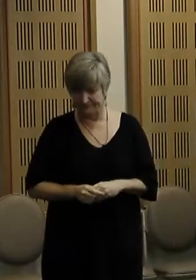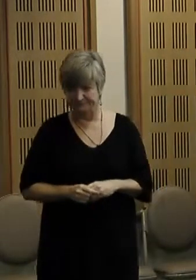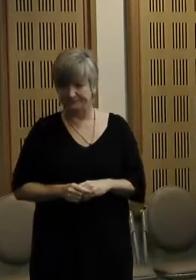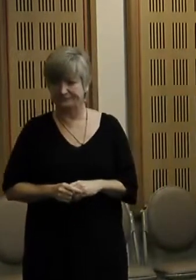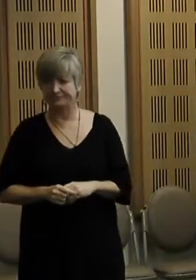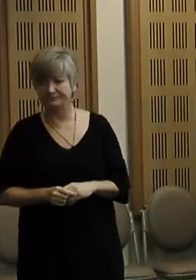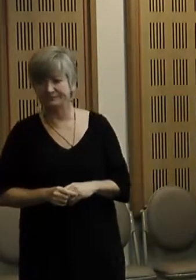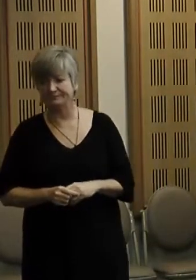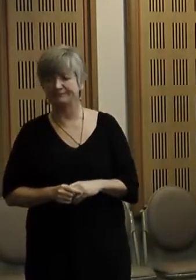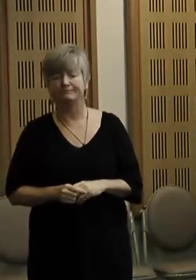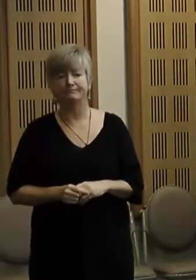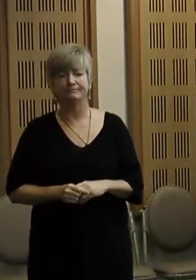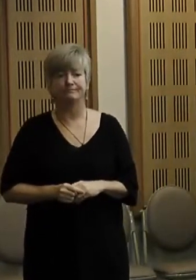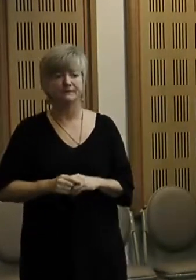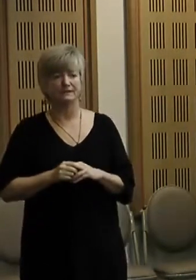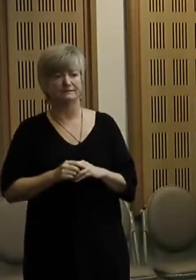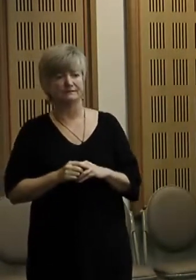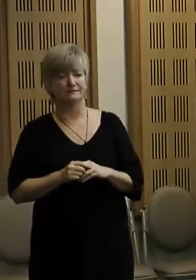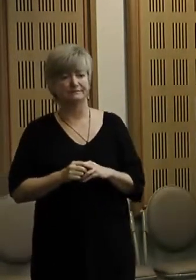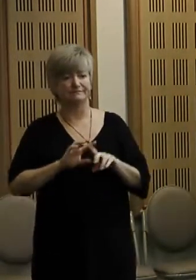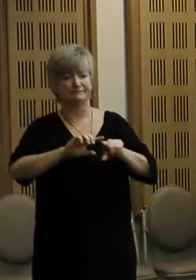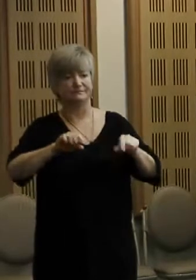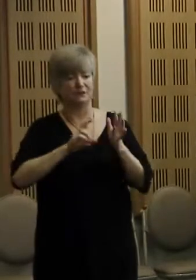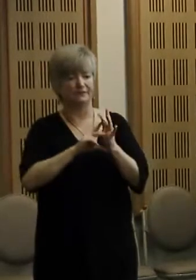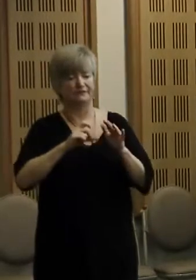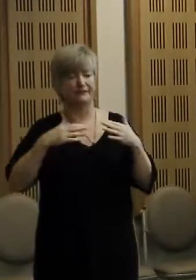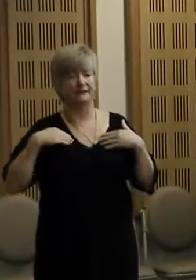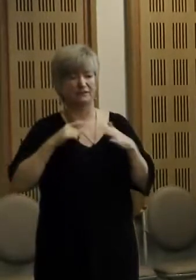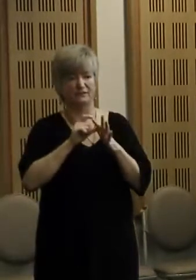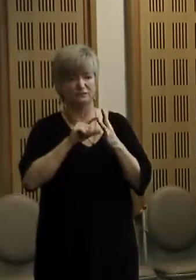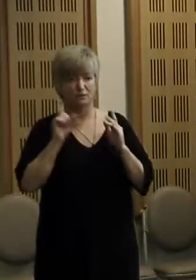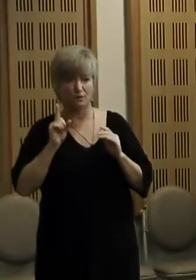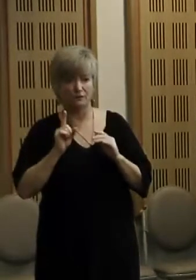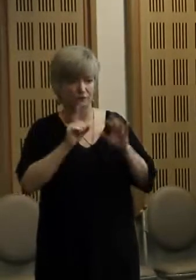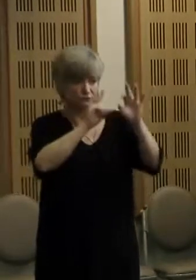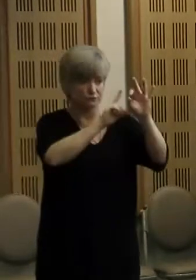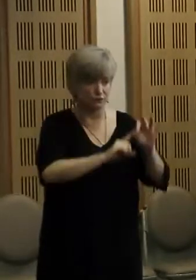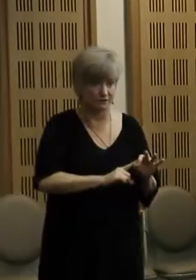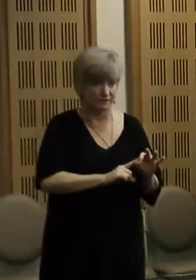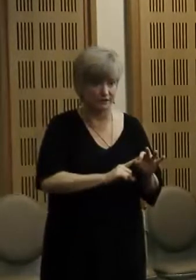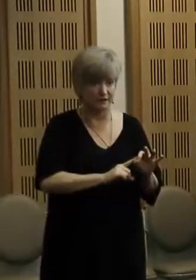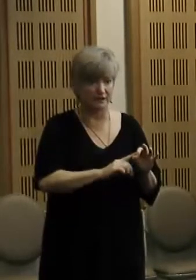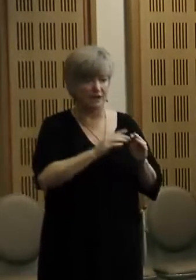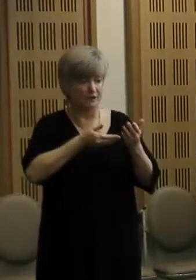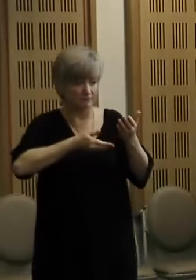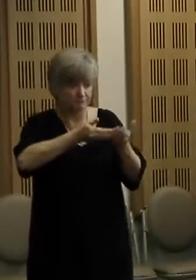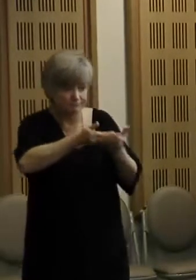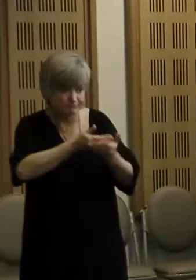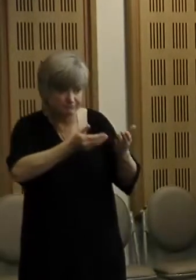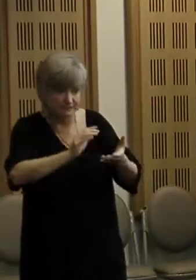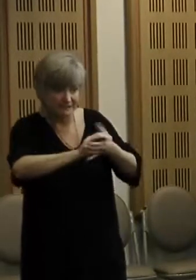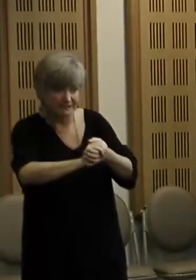Okay, so what is VicHealth doing? So we had the survey. We spoke to organisations with the expertise